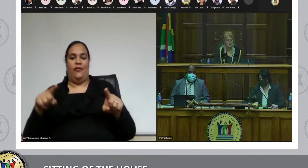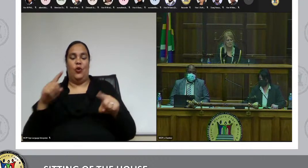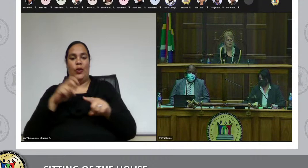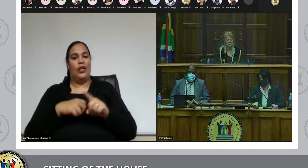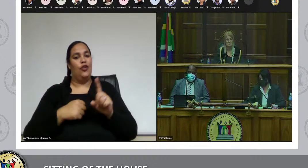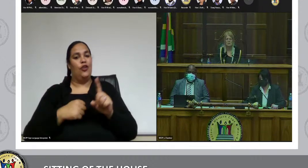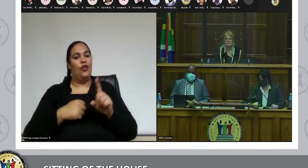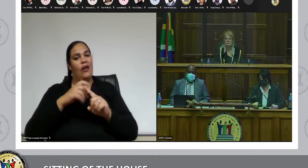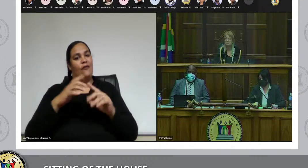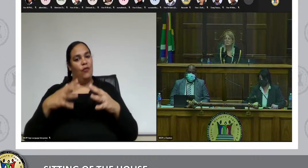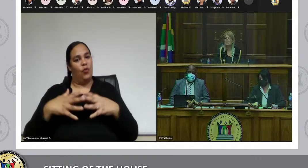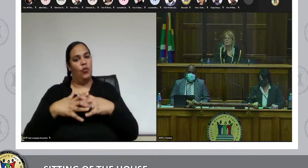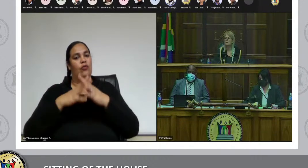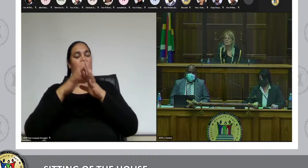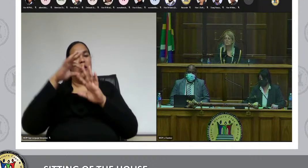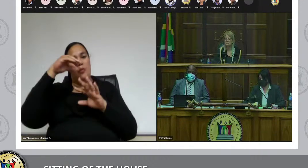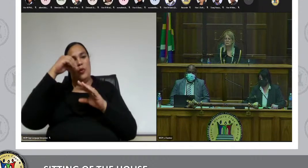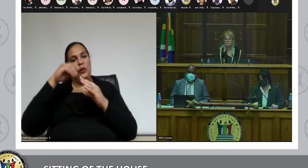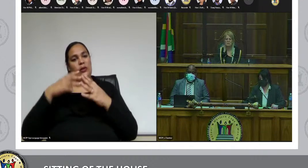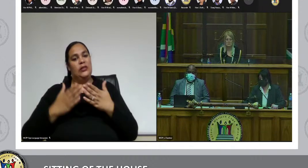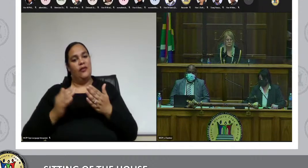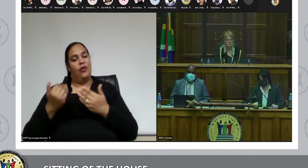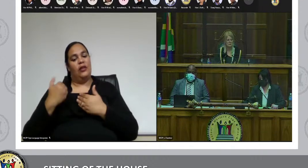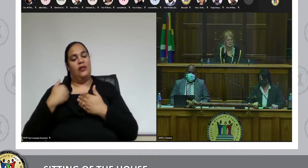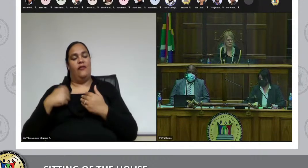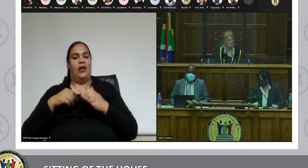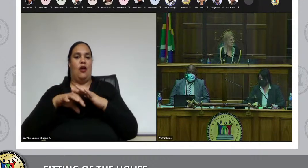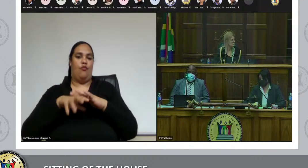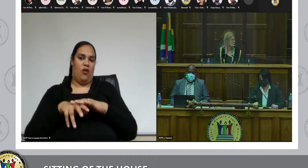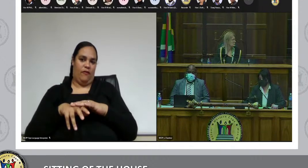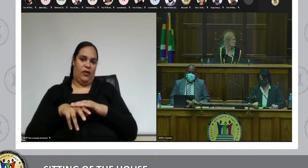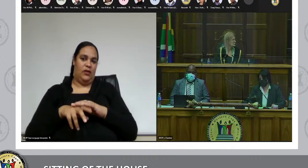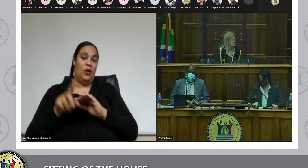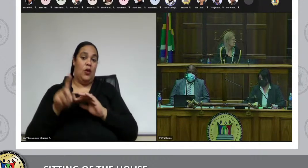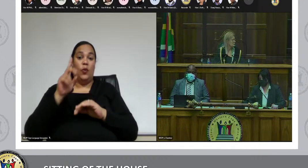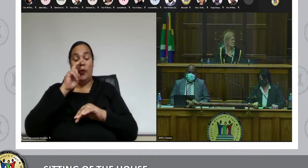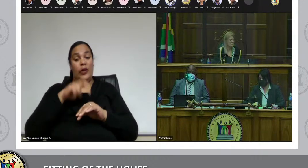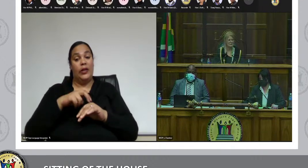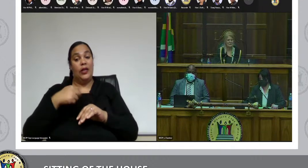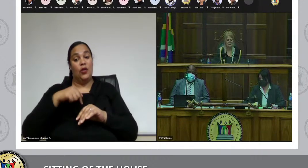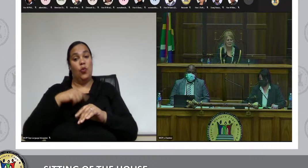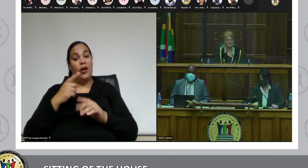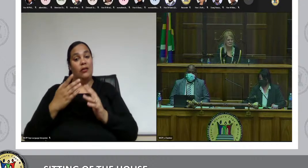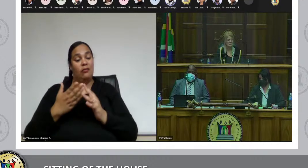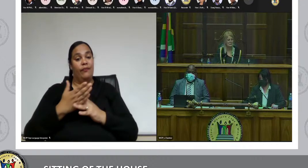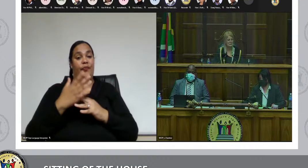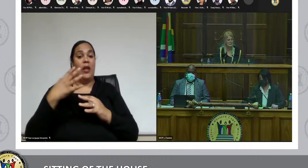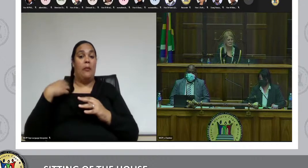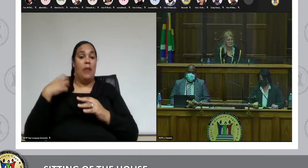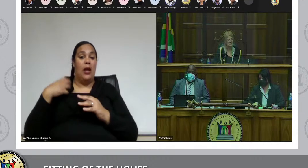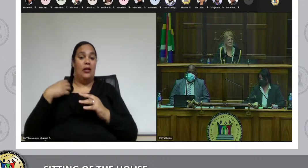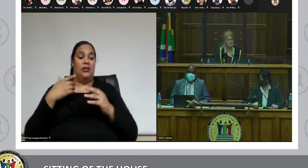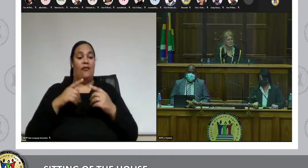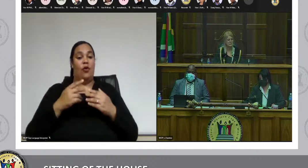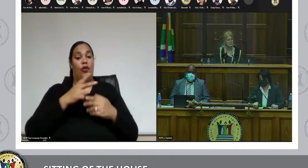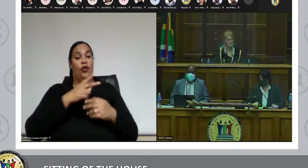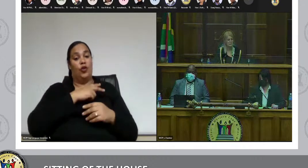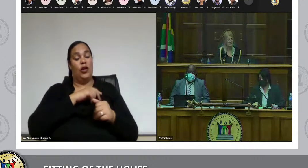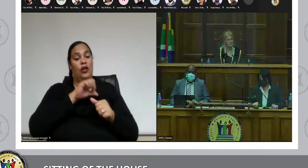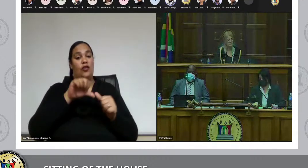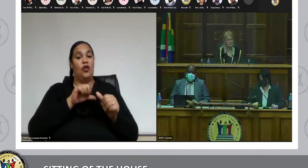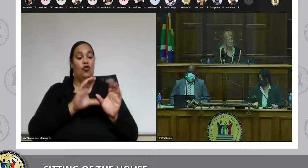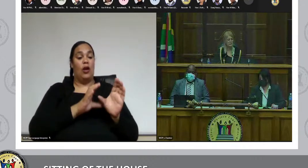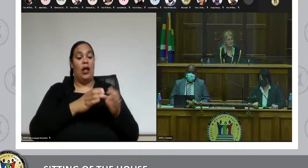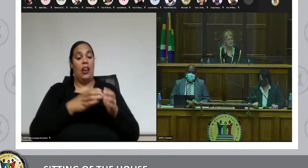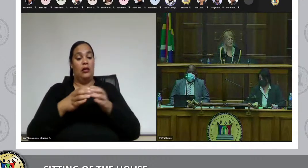for united police service for the safety of our province. What we need is an interministerial committee of the security and social